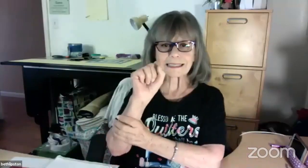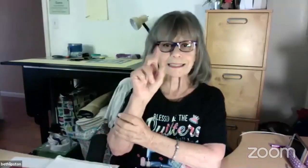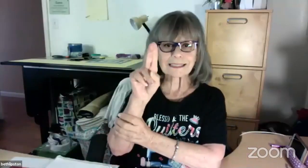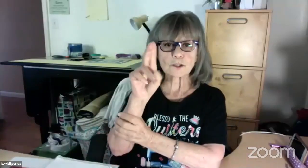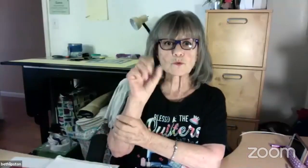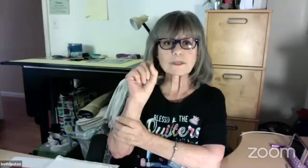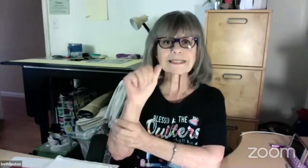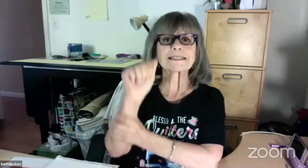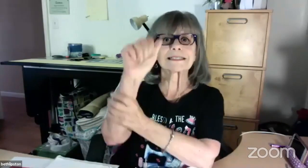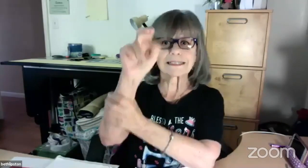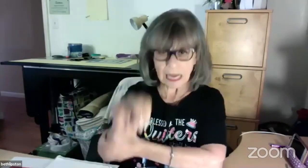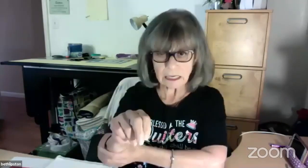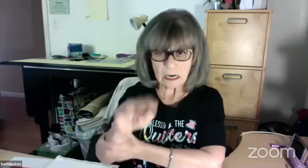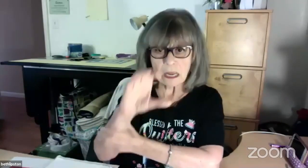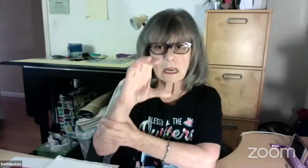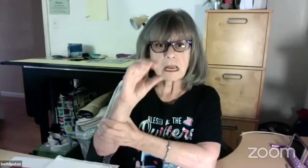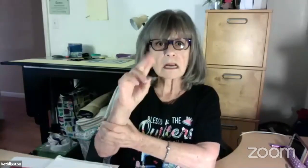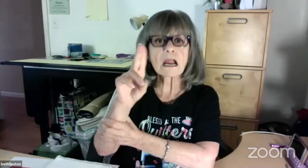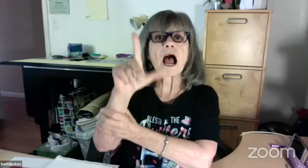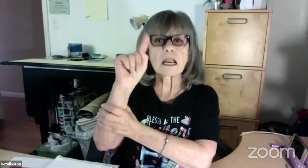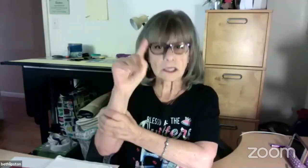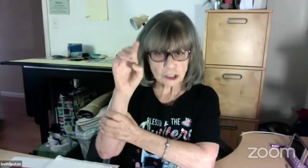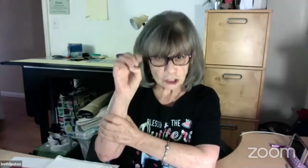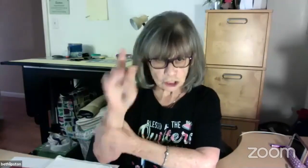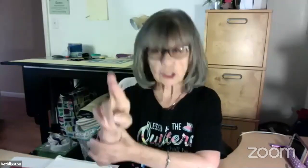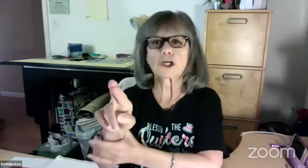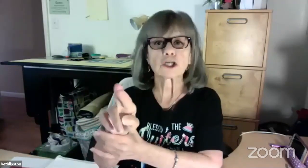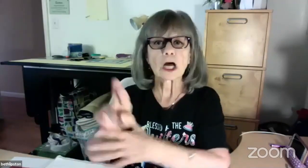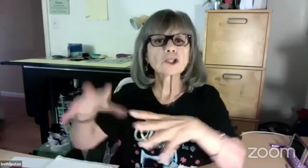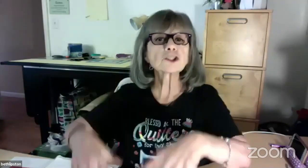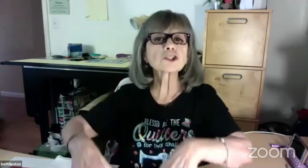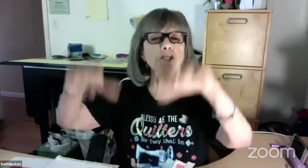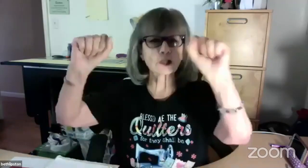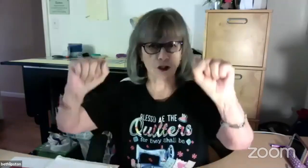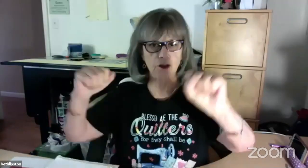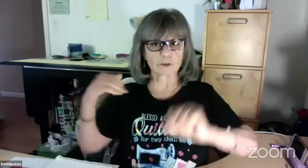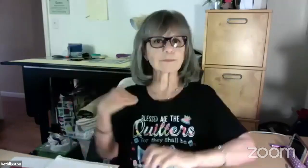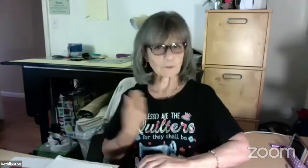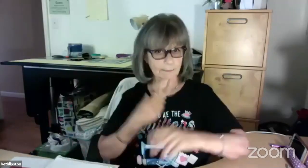generating any funds from attendance. So Susan Coulter